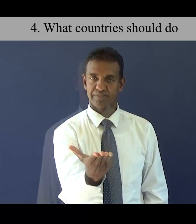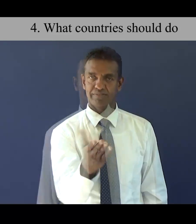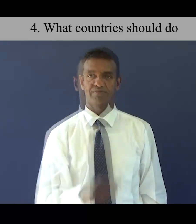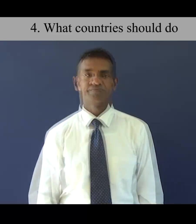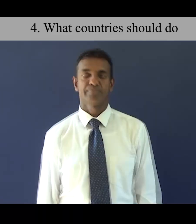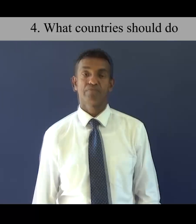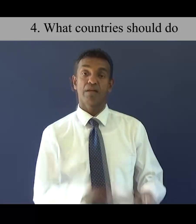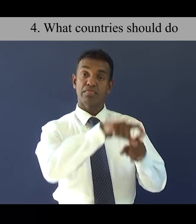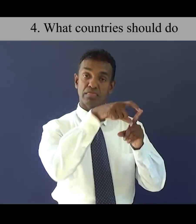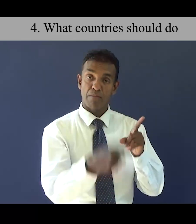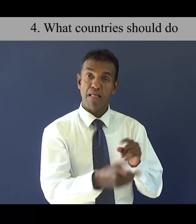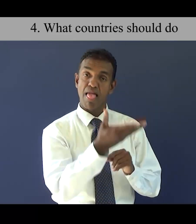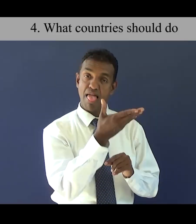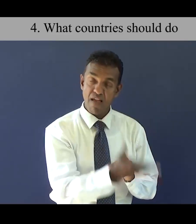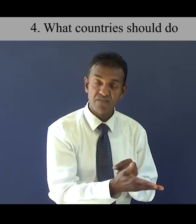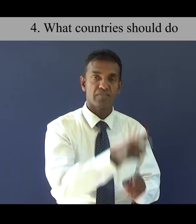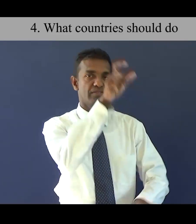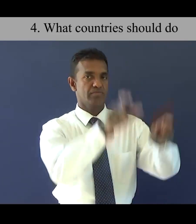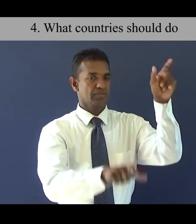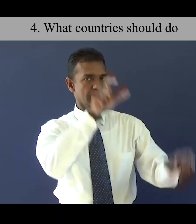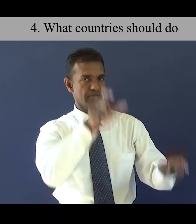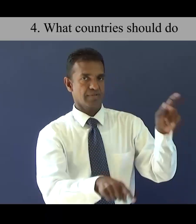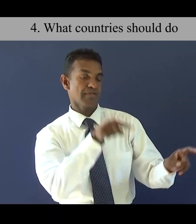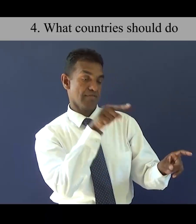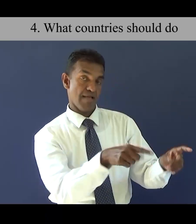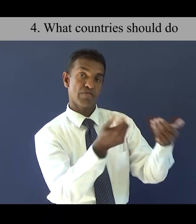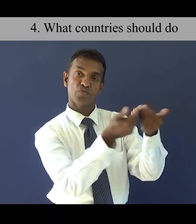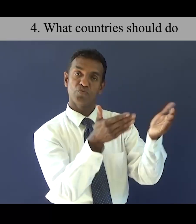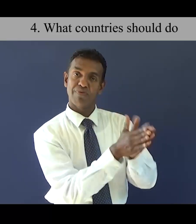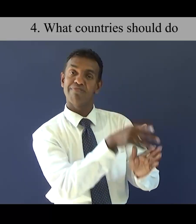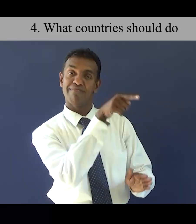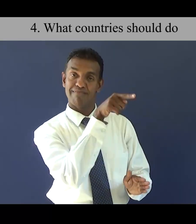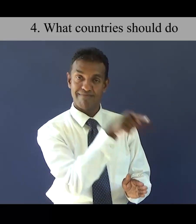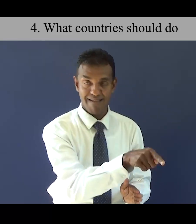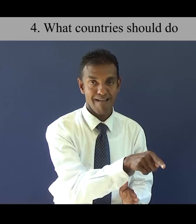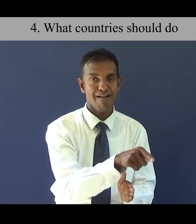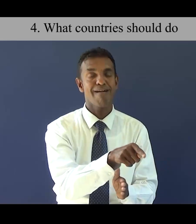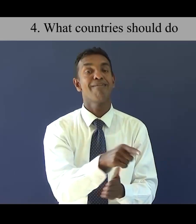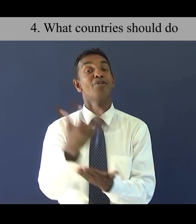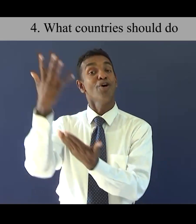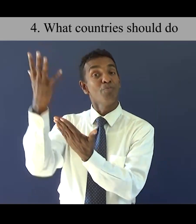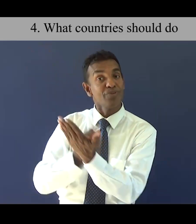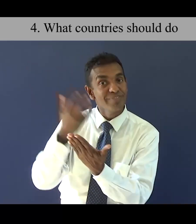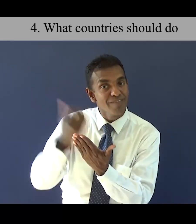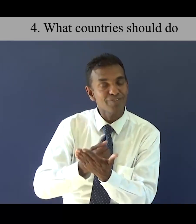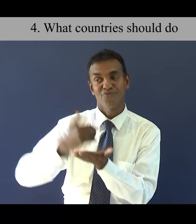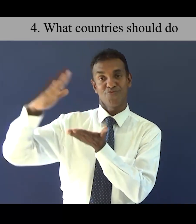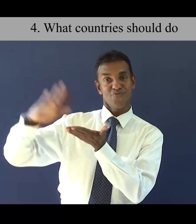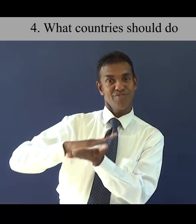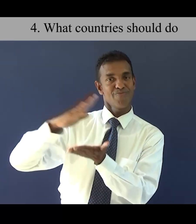giving accessible information to disabled people about the things that will